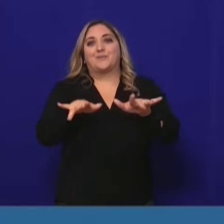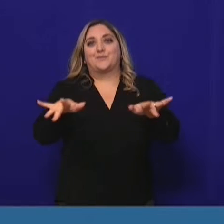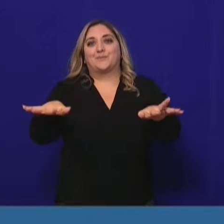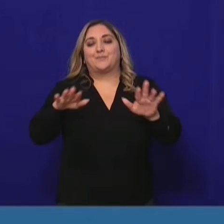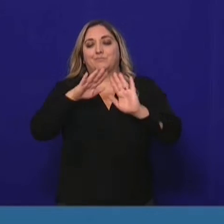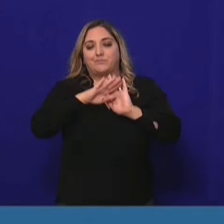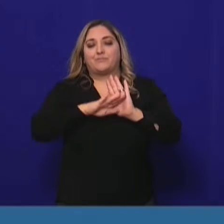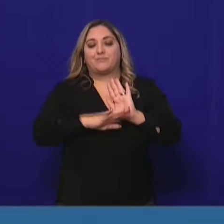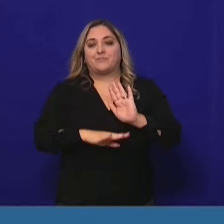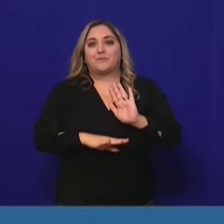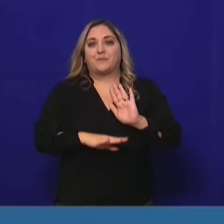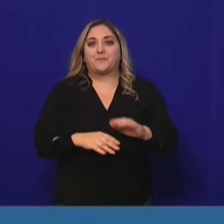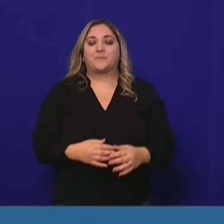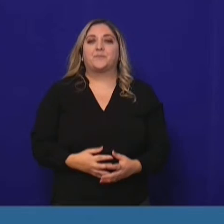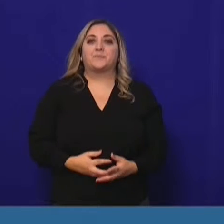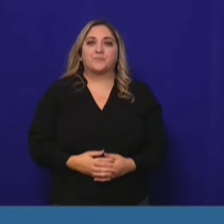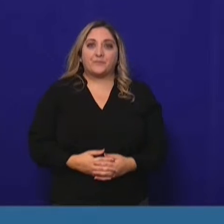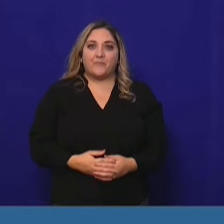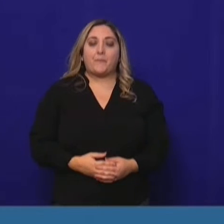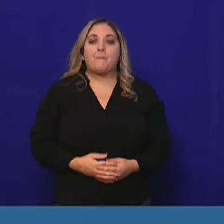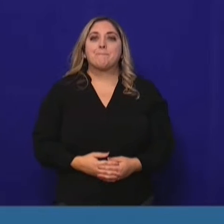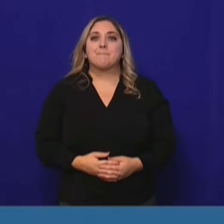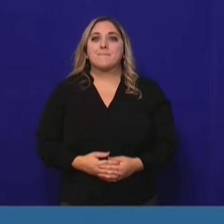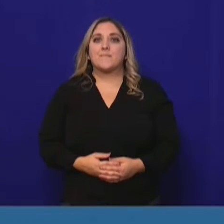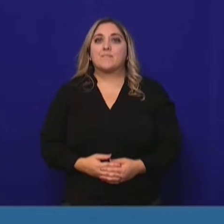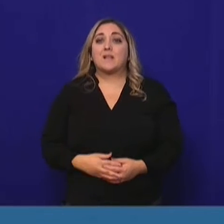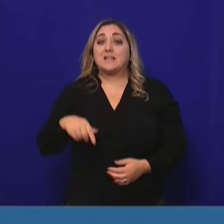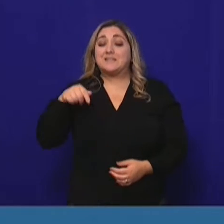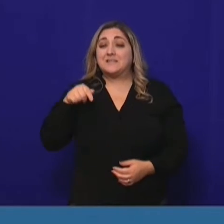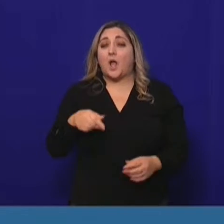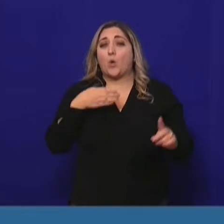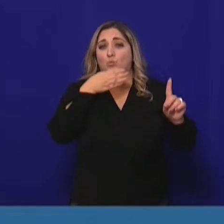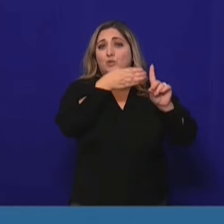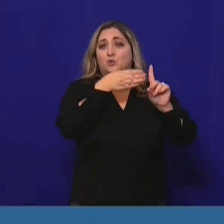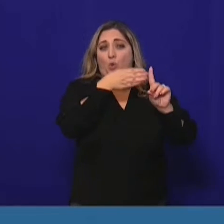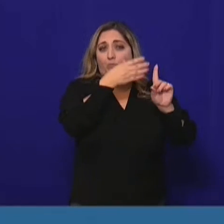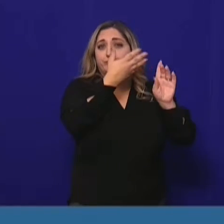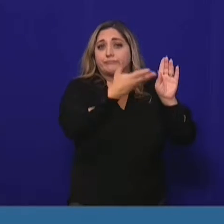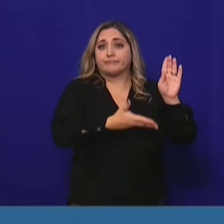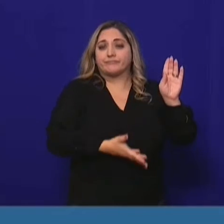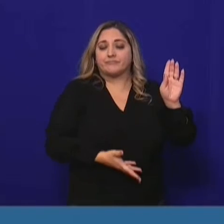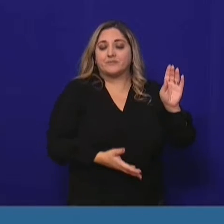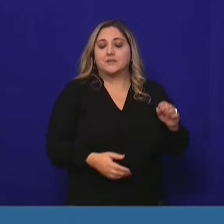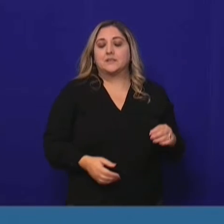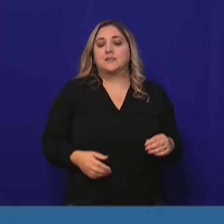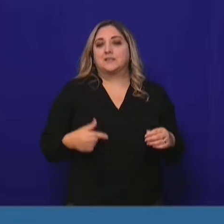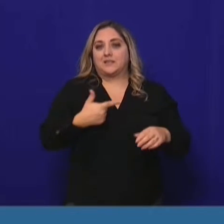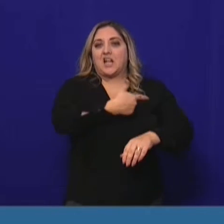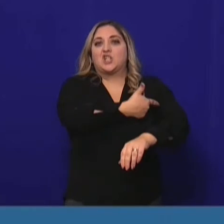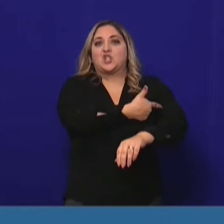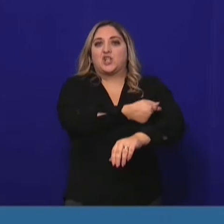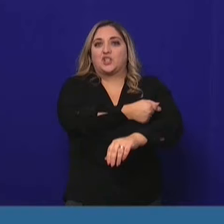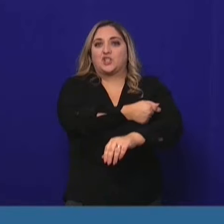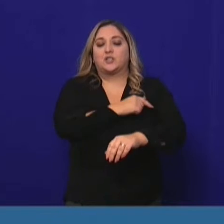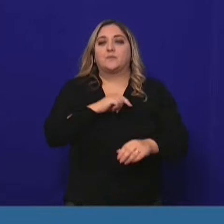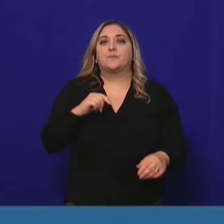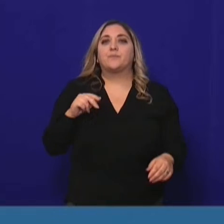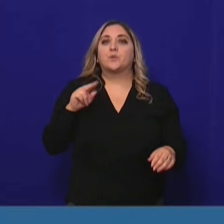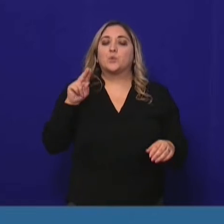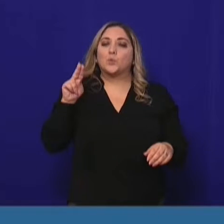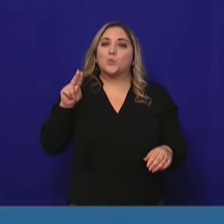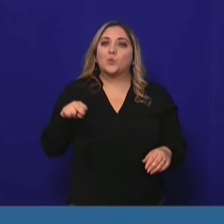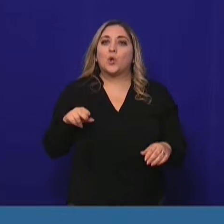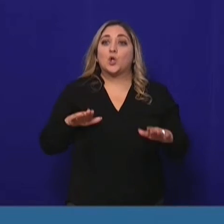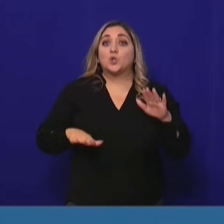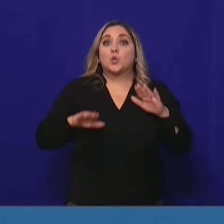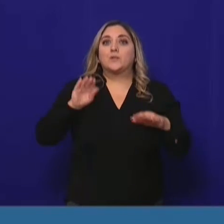wkoll. U għabbażi ta' dawn il-main aims u obġettivi li għanna tal-vaccine, anka